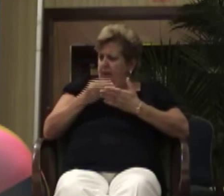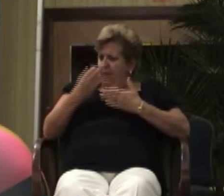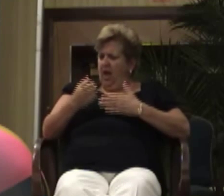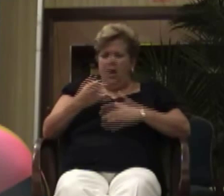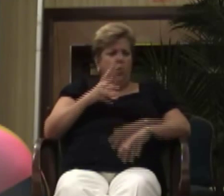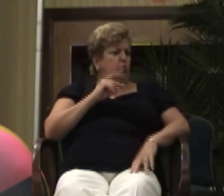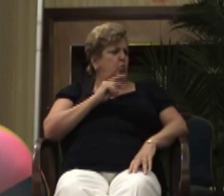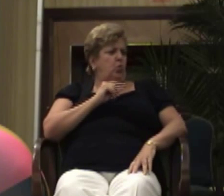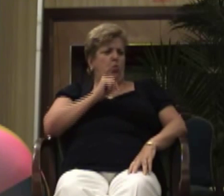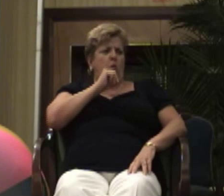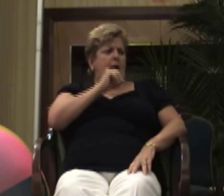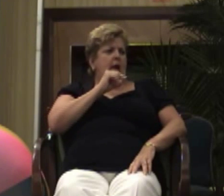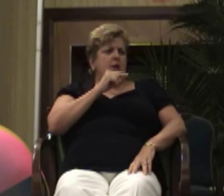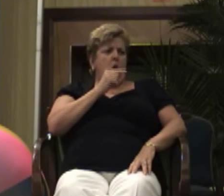gamble.